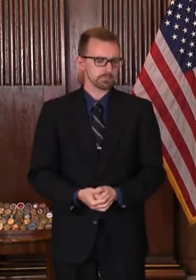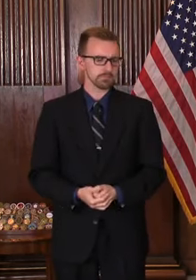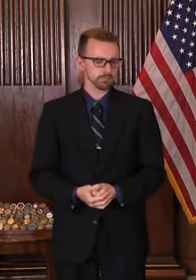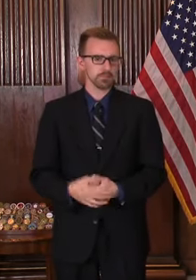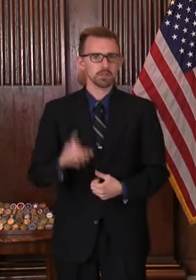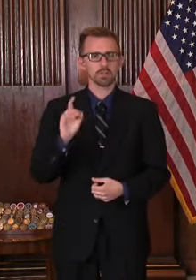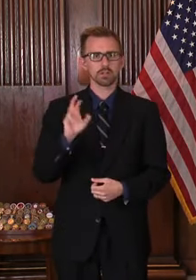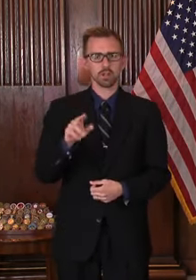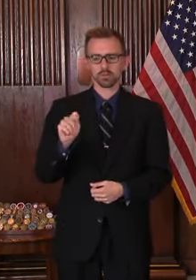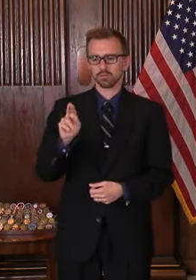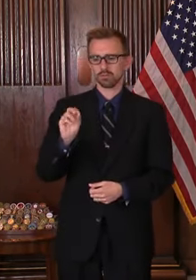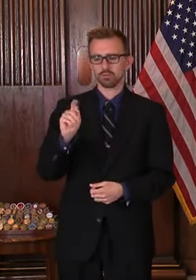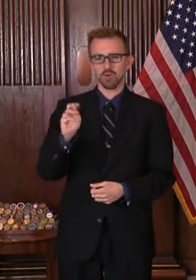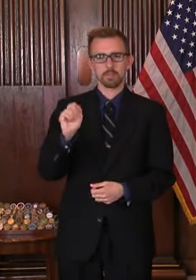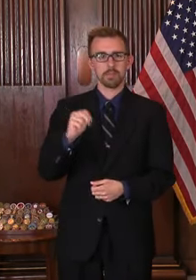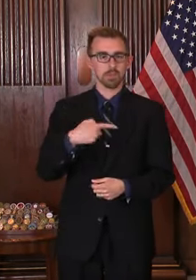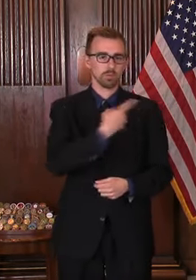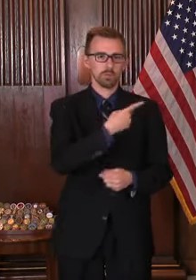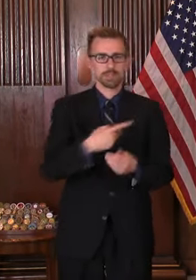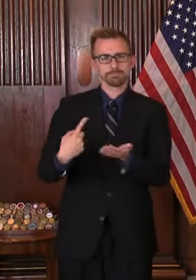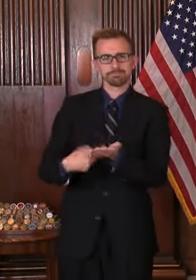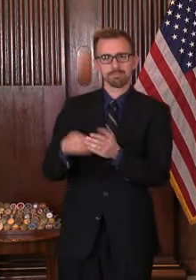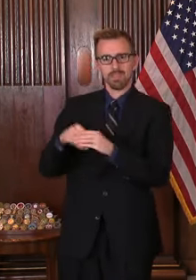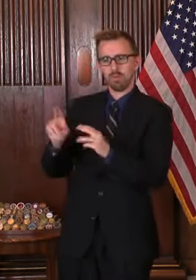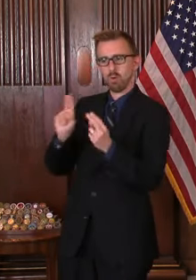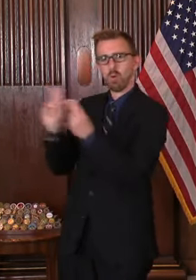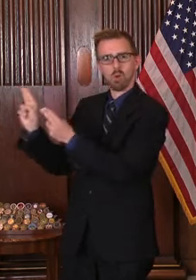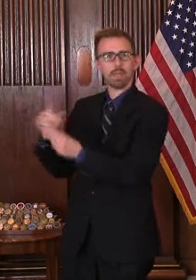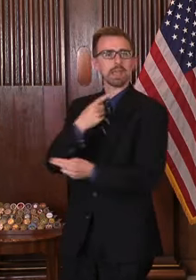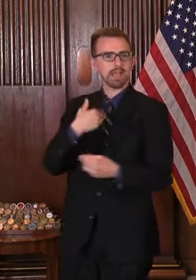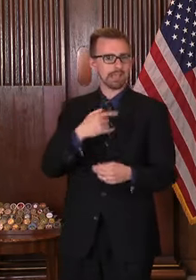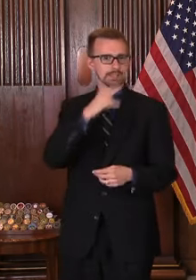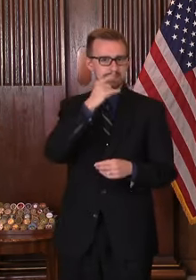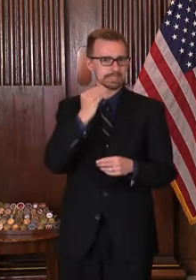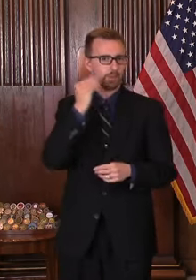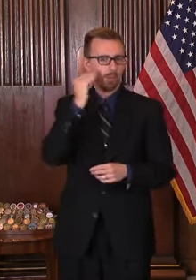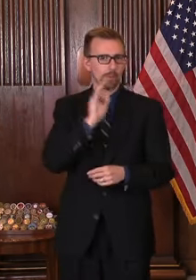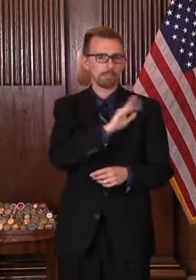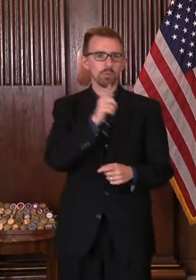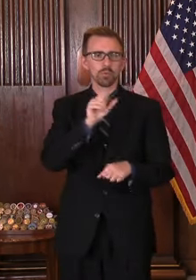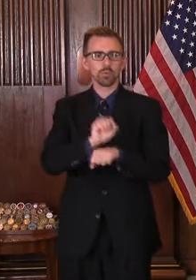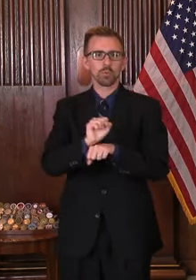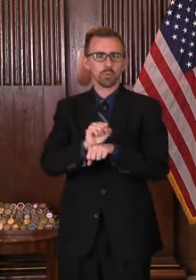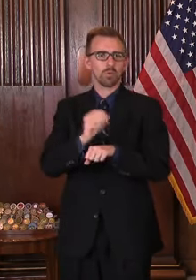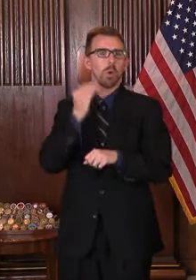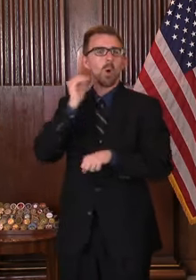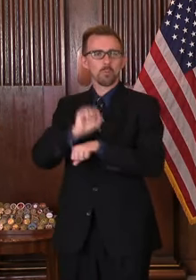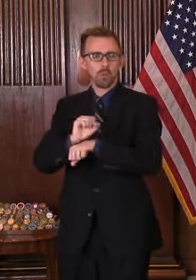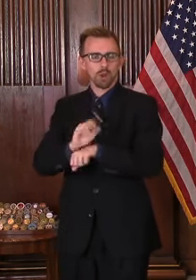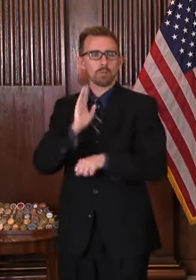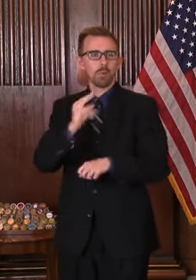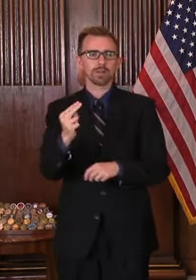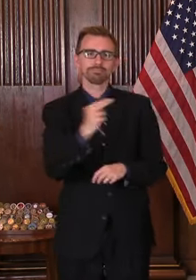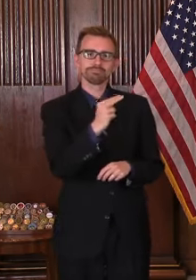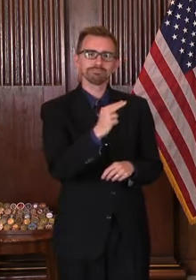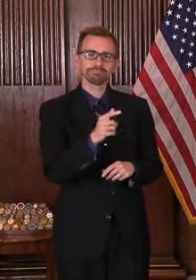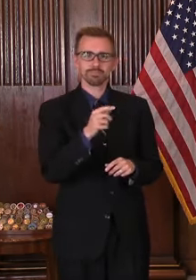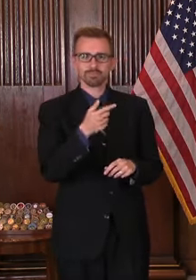Dr. Traven, when I was talking to him out in the hallway, he said that he's got some kids at home that are doing their homework today, but they're going to be watching Dad up